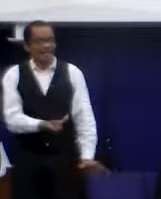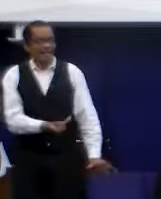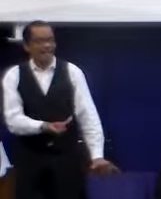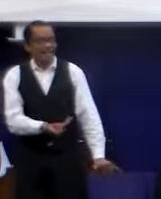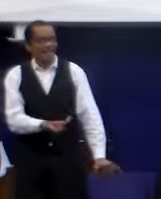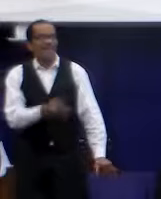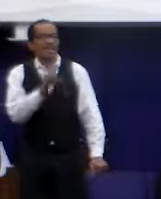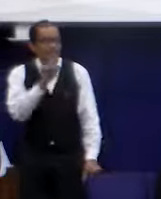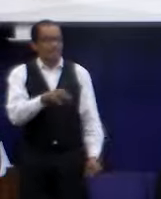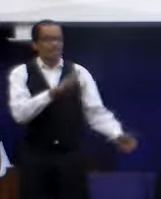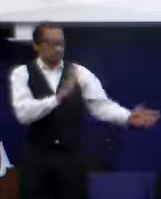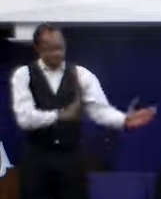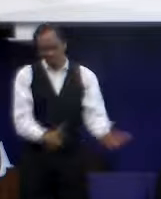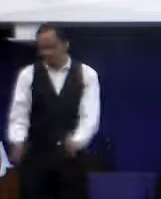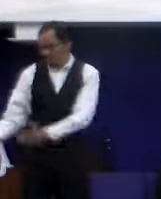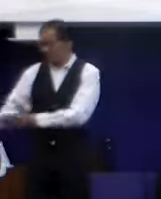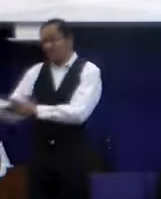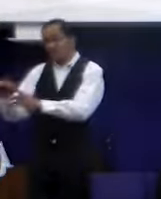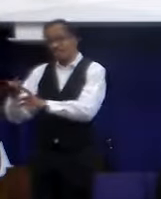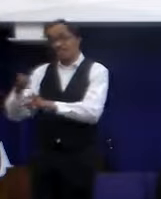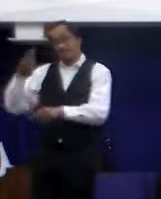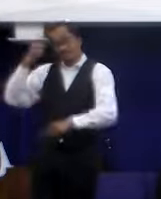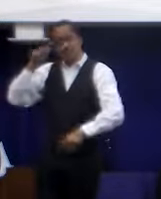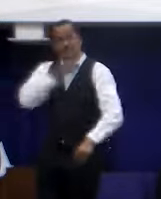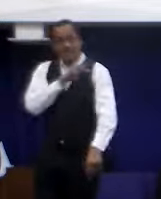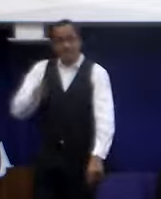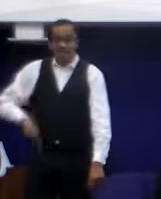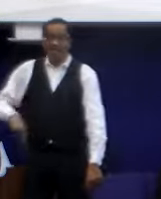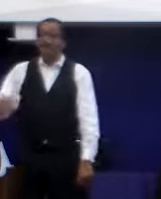to prepare him to be king. That's right. Amen. You got to be prepared.